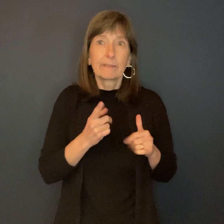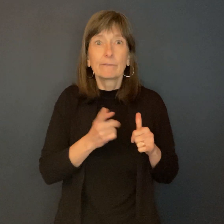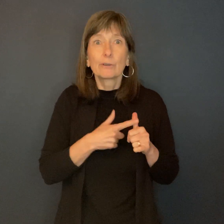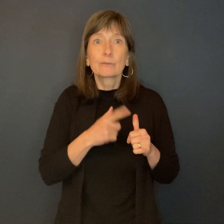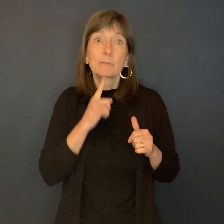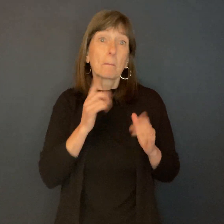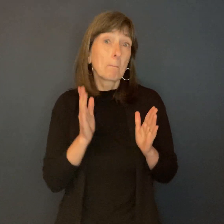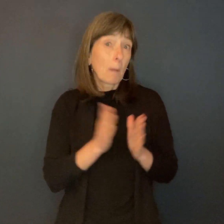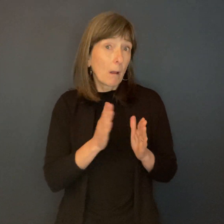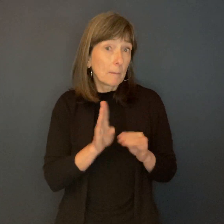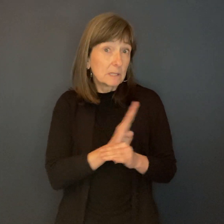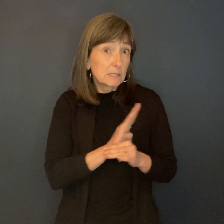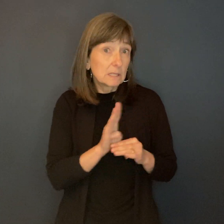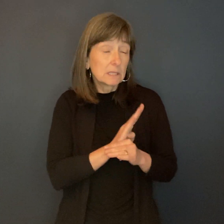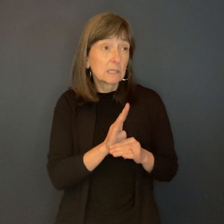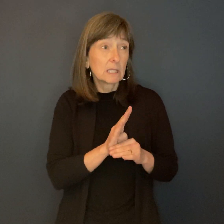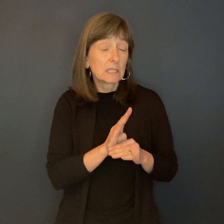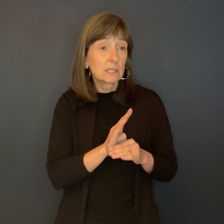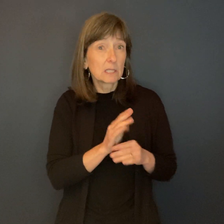to realize that